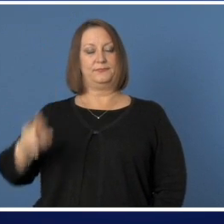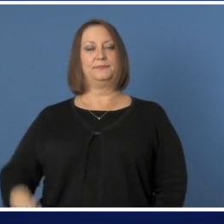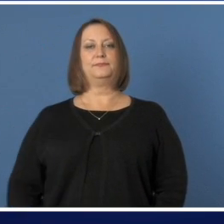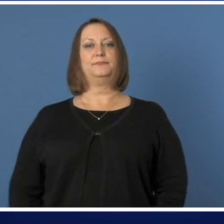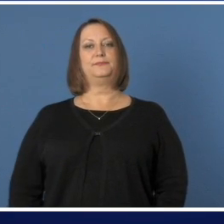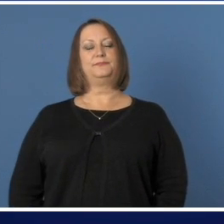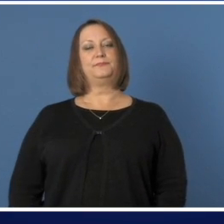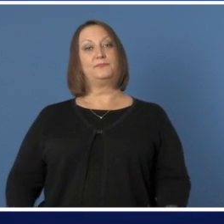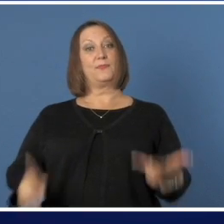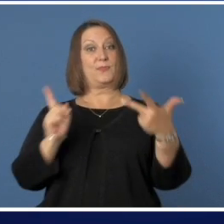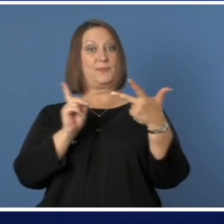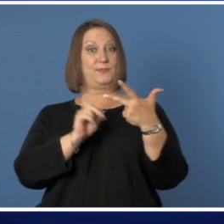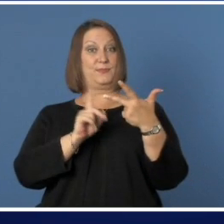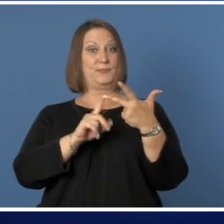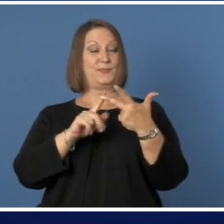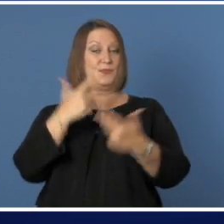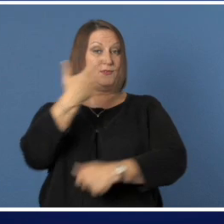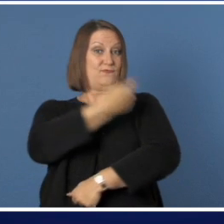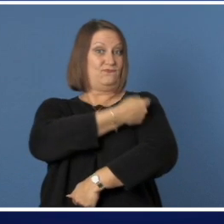Get vaccinated